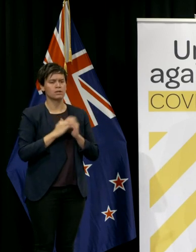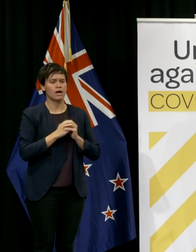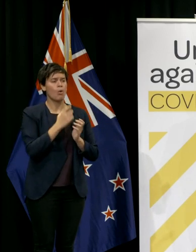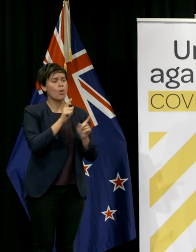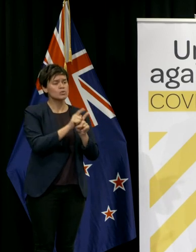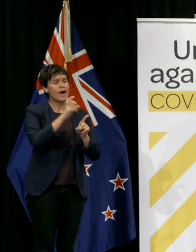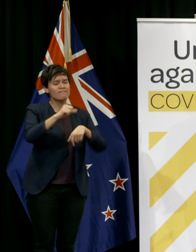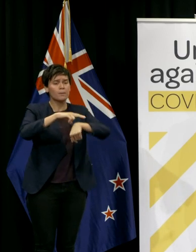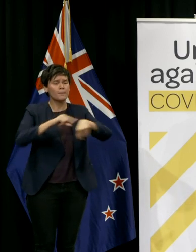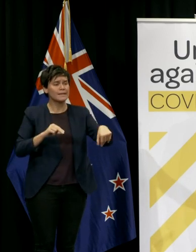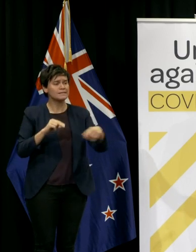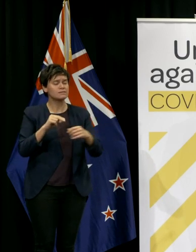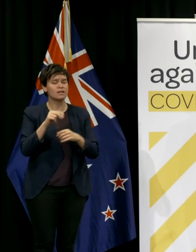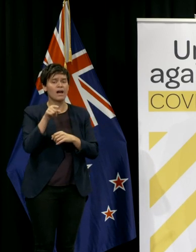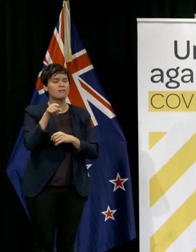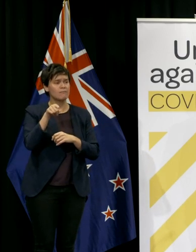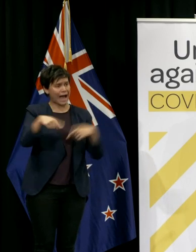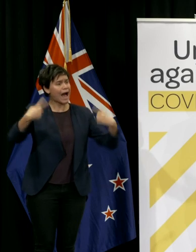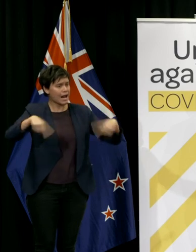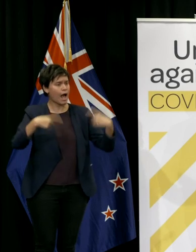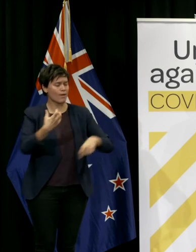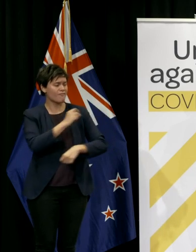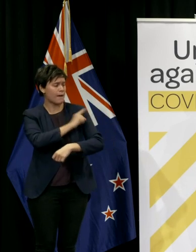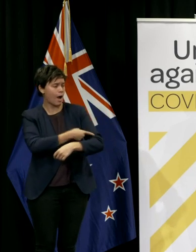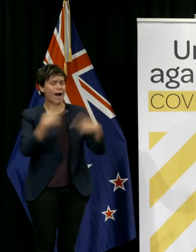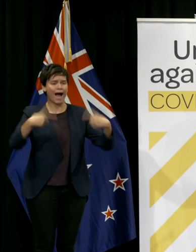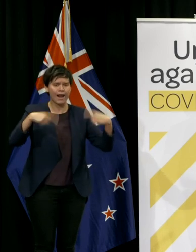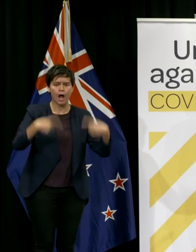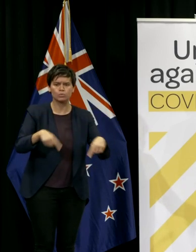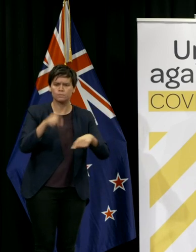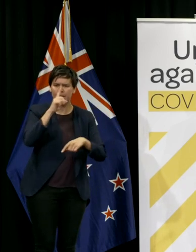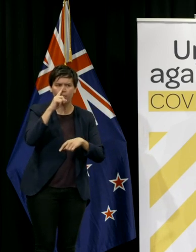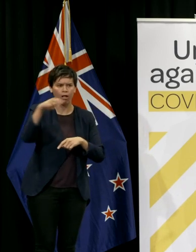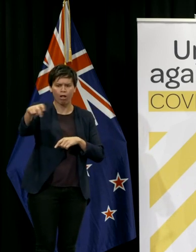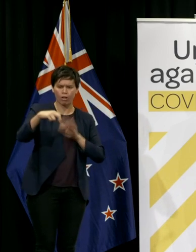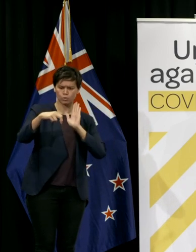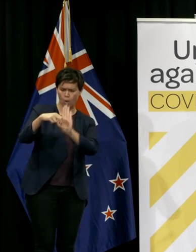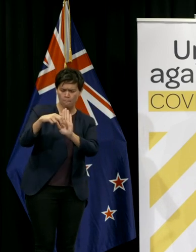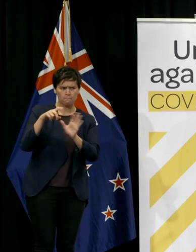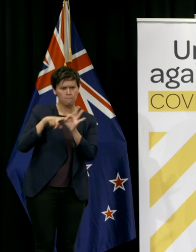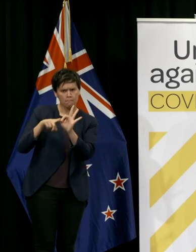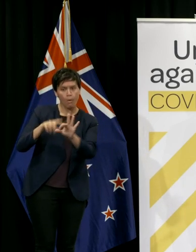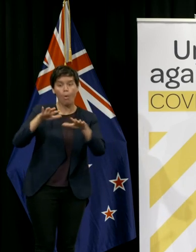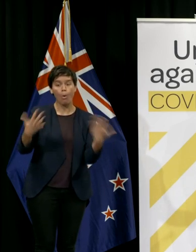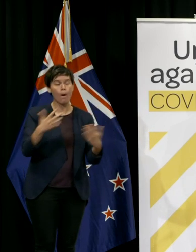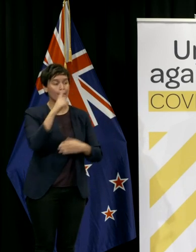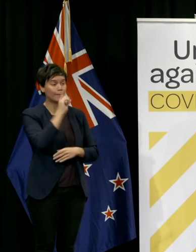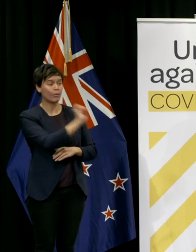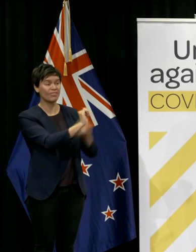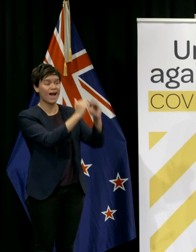officers. We can stop people, we can detain people, we can enter premises, but there's also the Summary Offences Police Act.